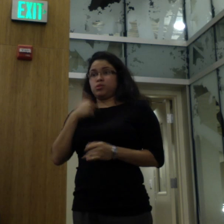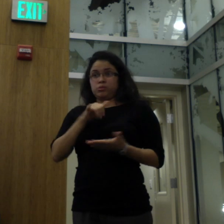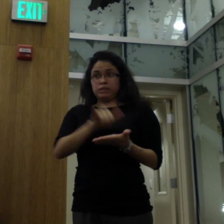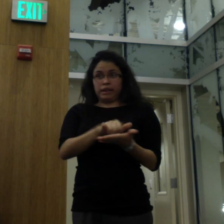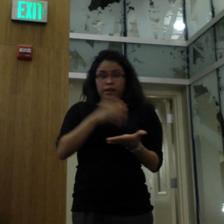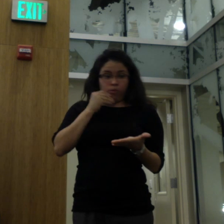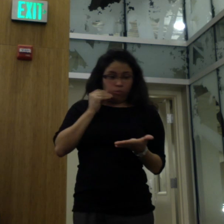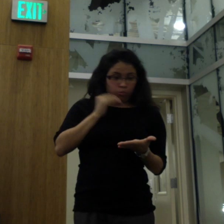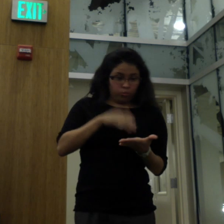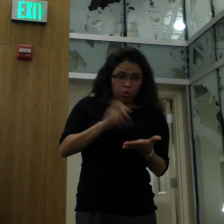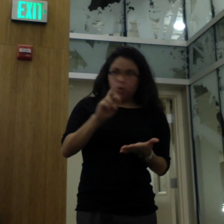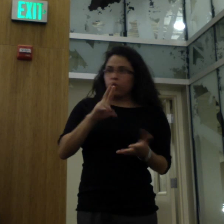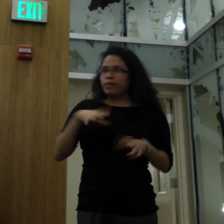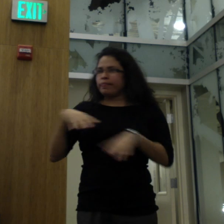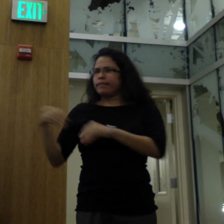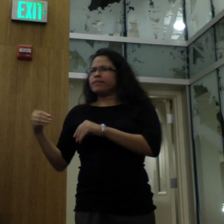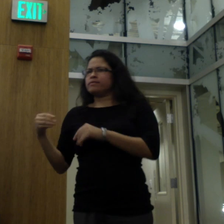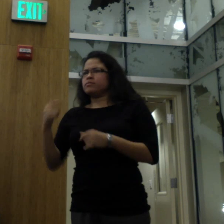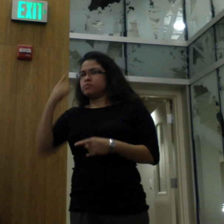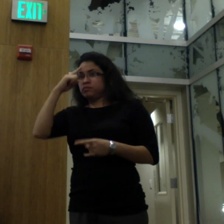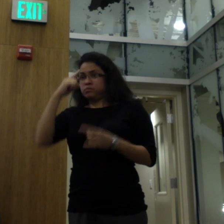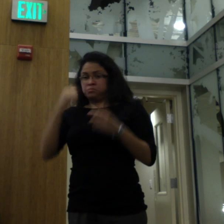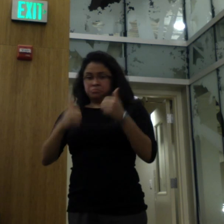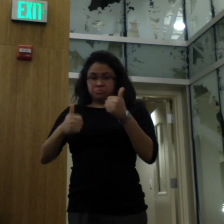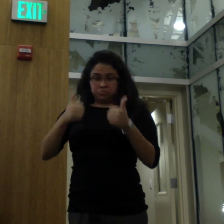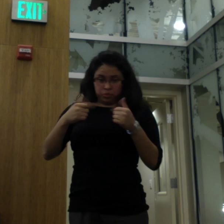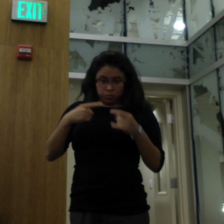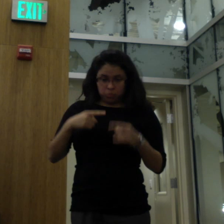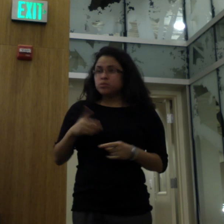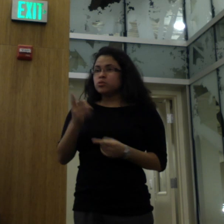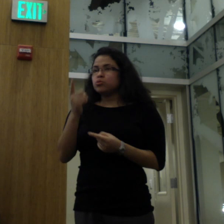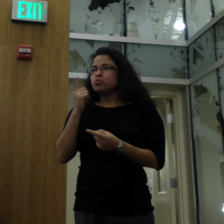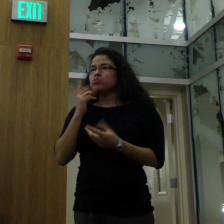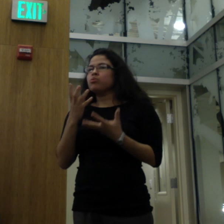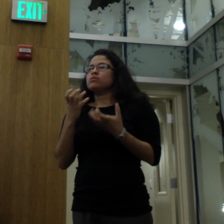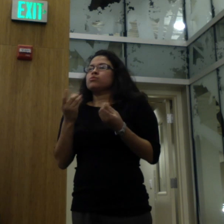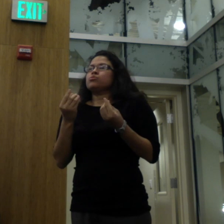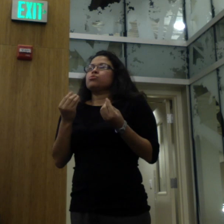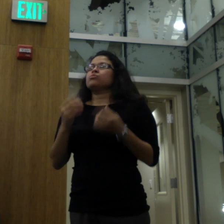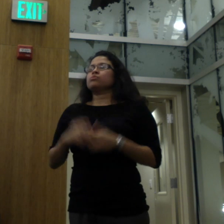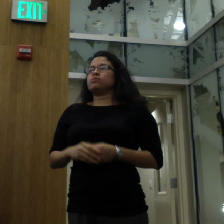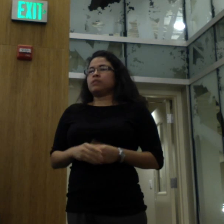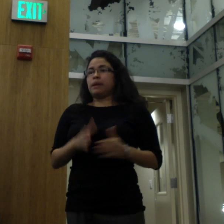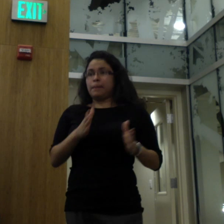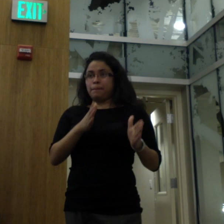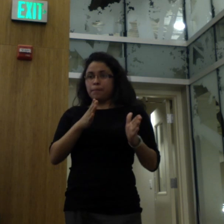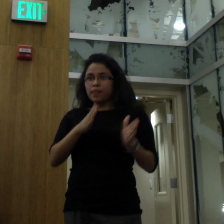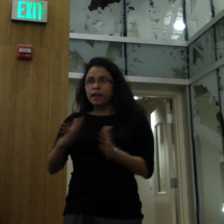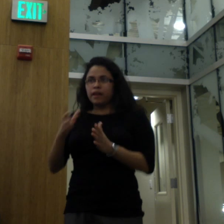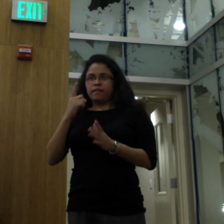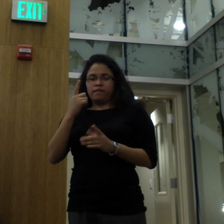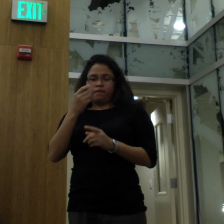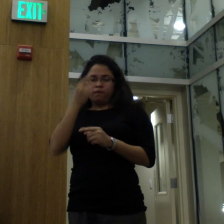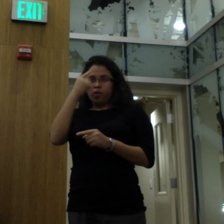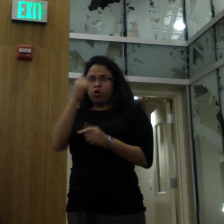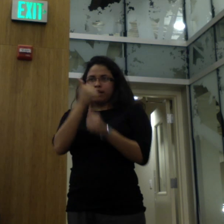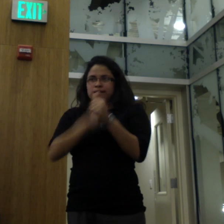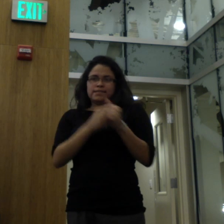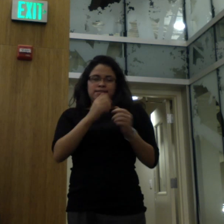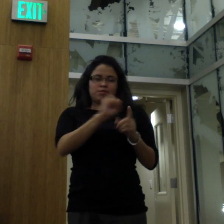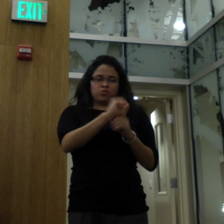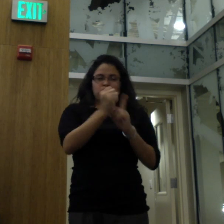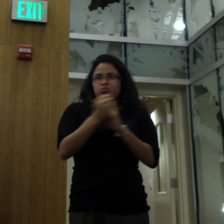going to evacuate? Decide what you're going to do and have a plan for all situations.